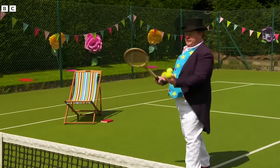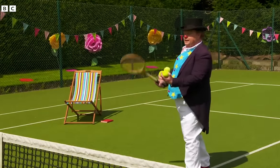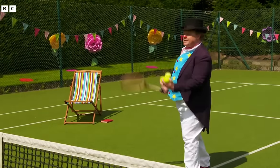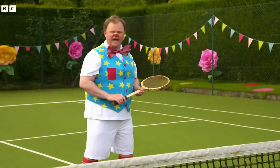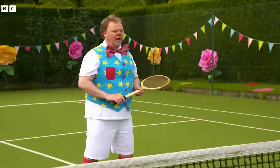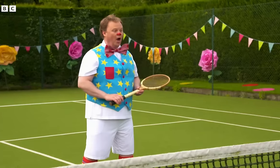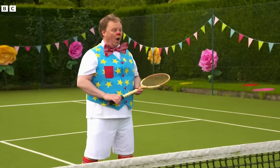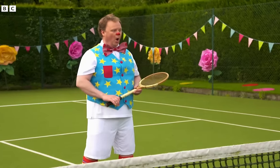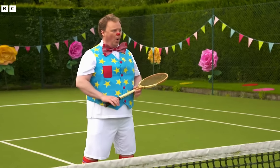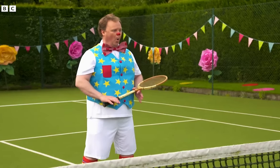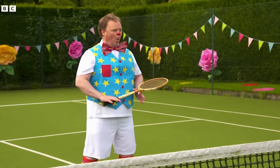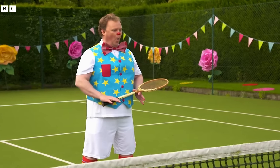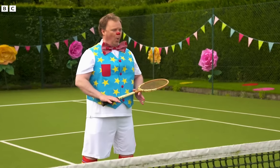to serve. Oh,